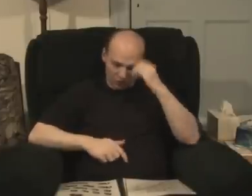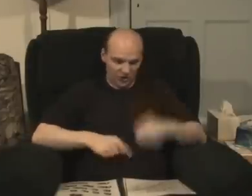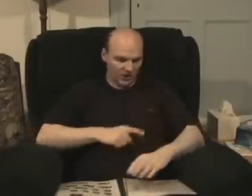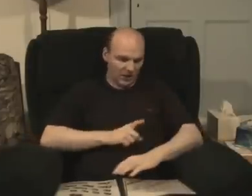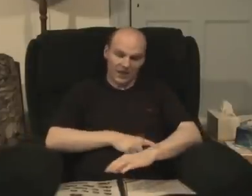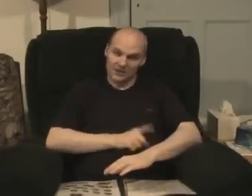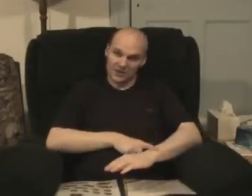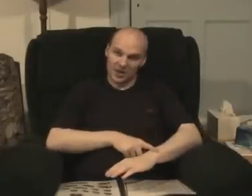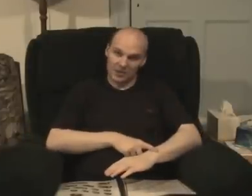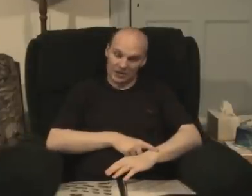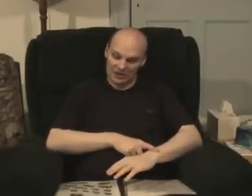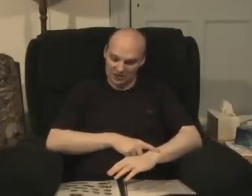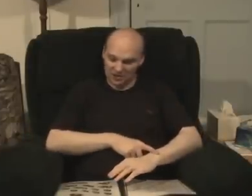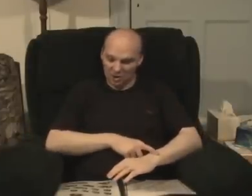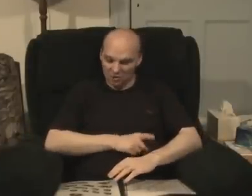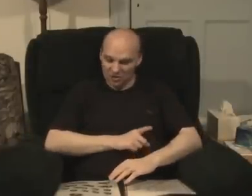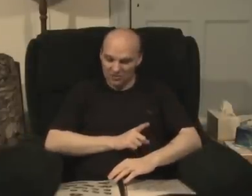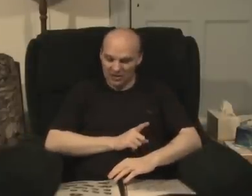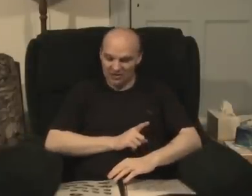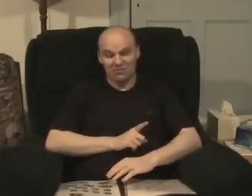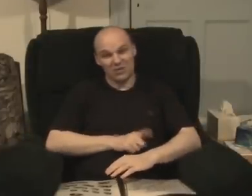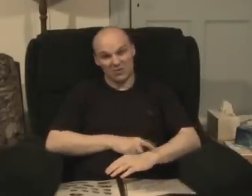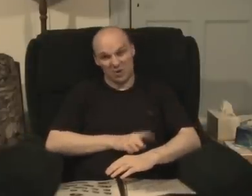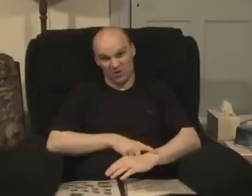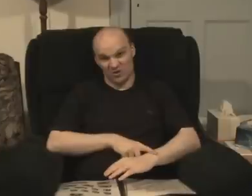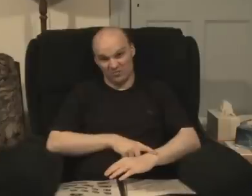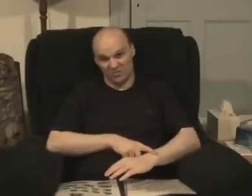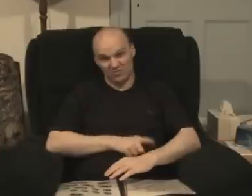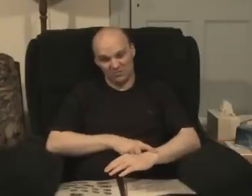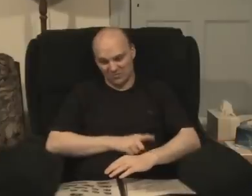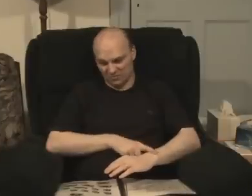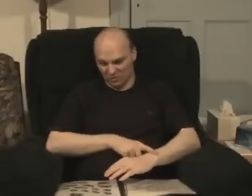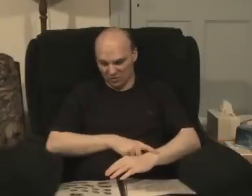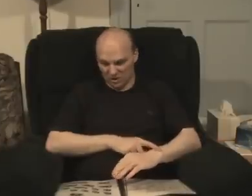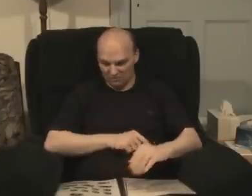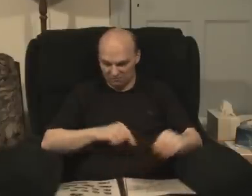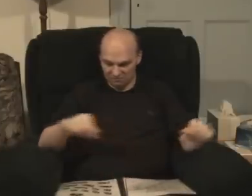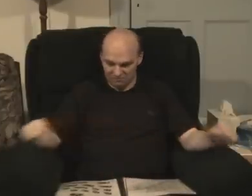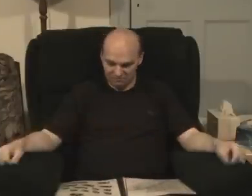Or you can ask the time like this, also means wristwatch or time.